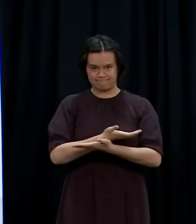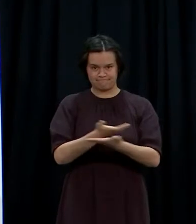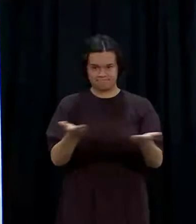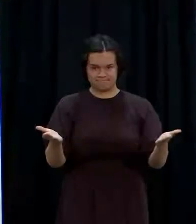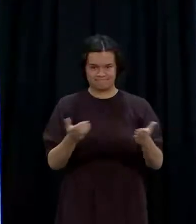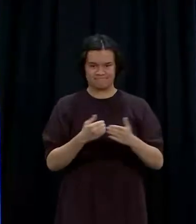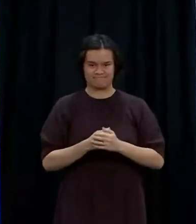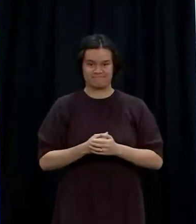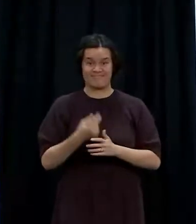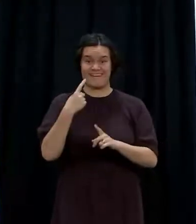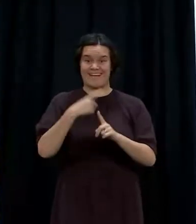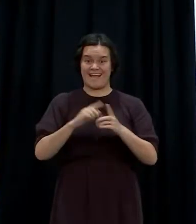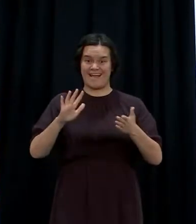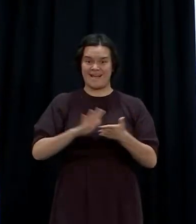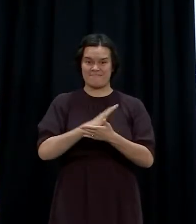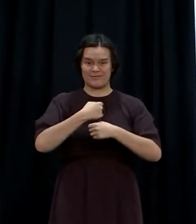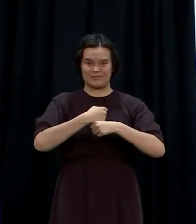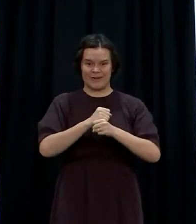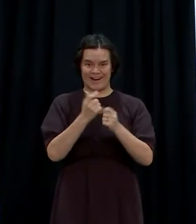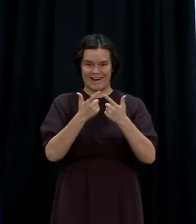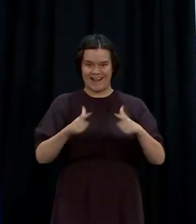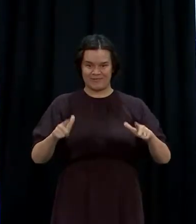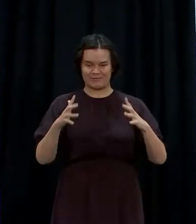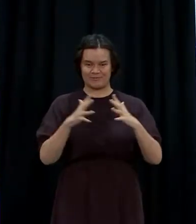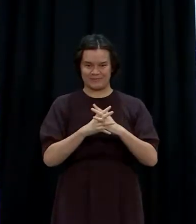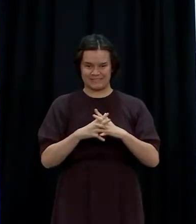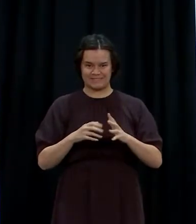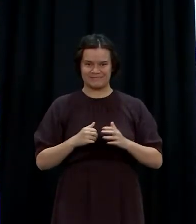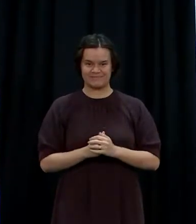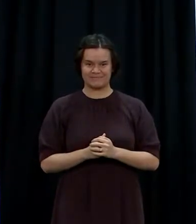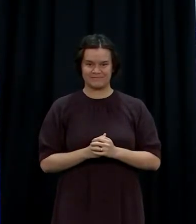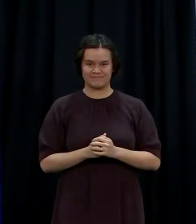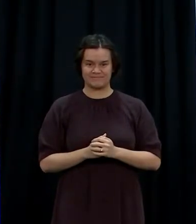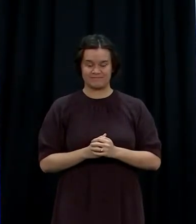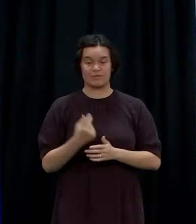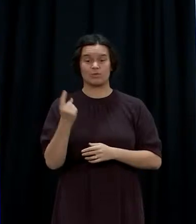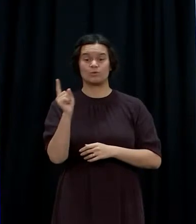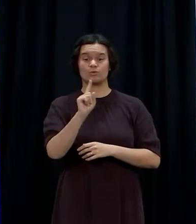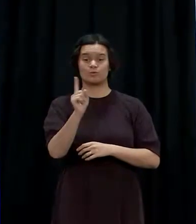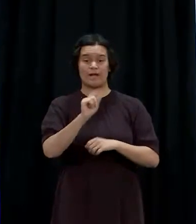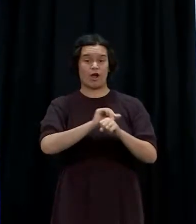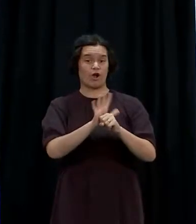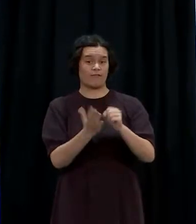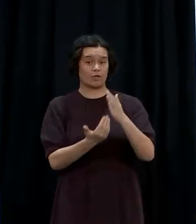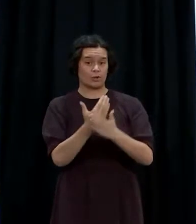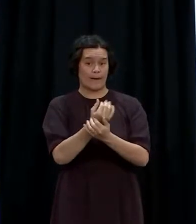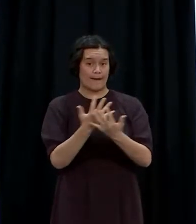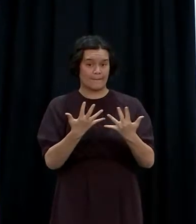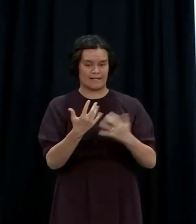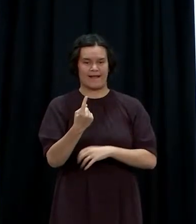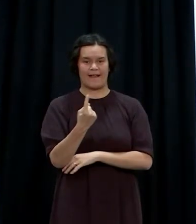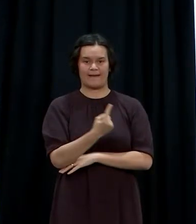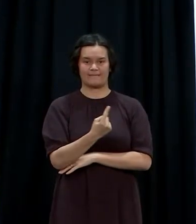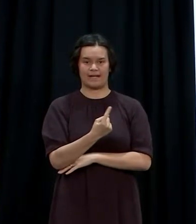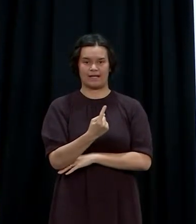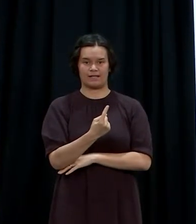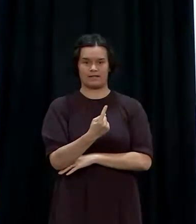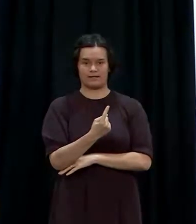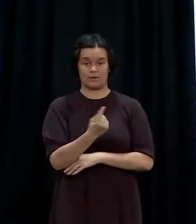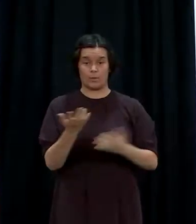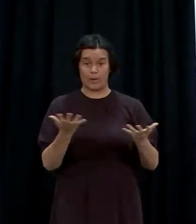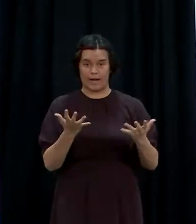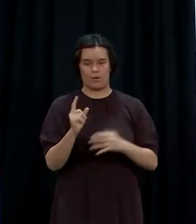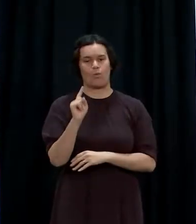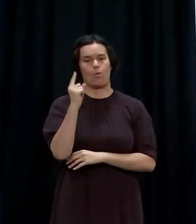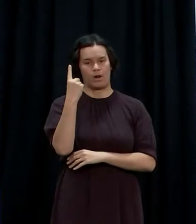malo e tau lava. There are 11 new community cases to report today. All are in the Auckland region. This takes